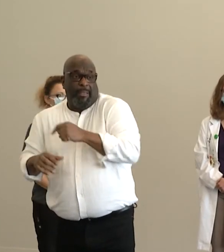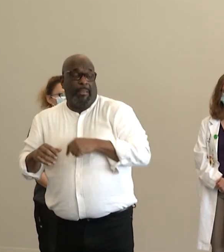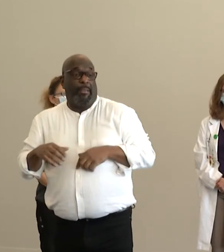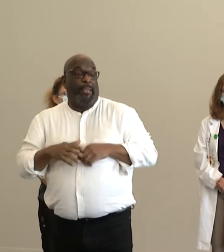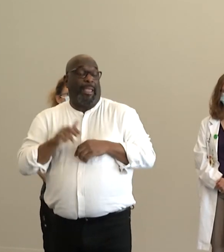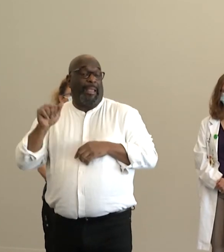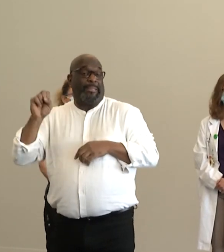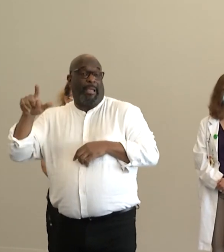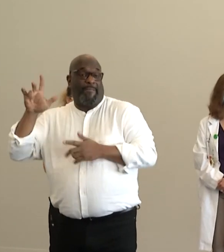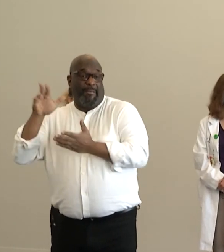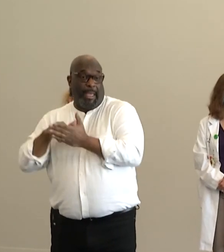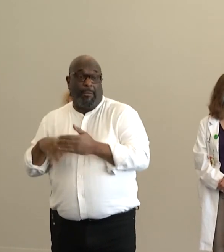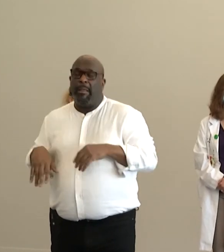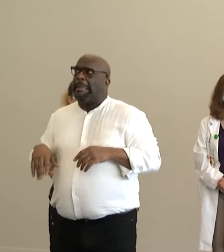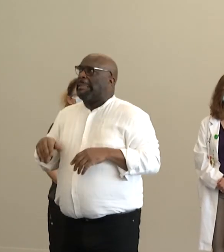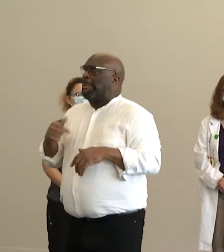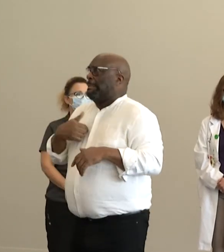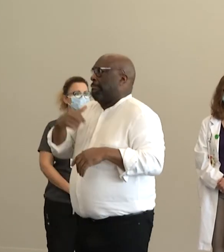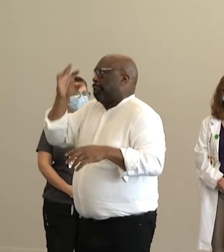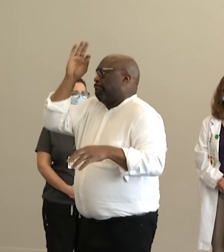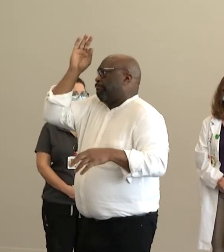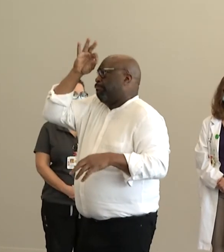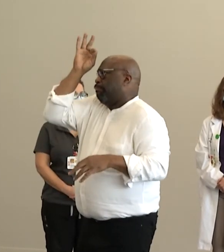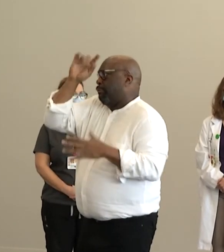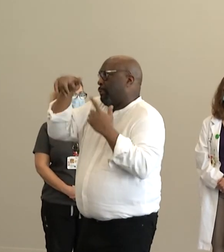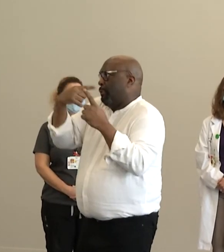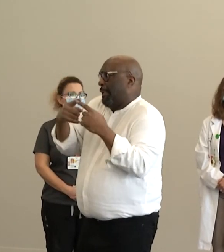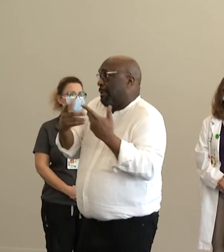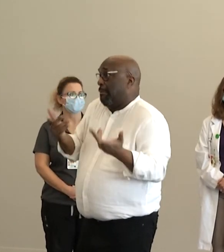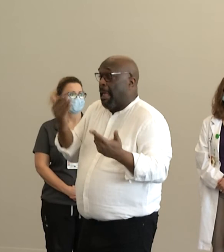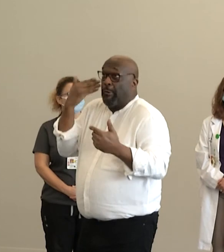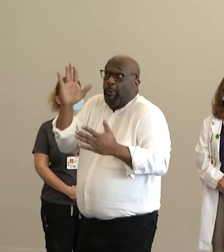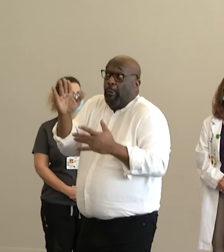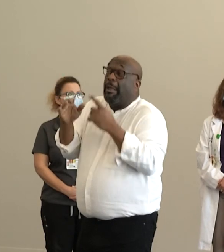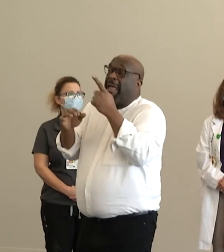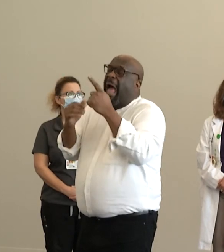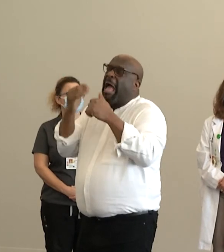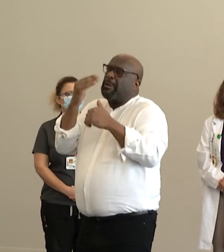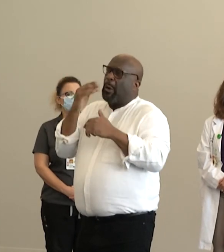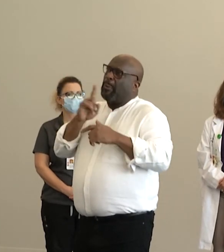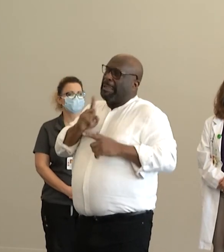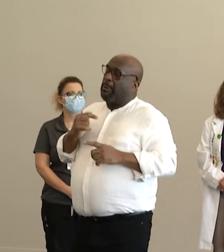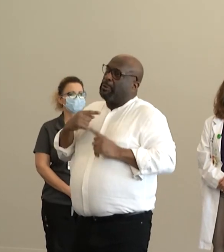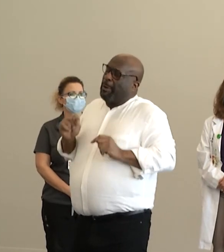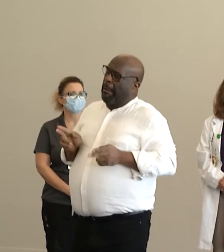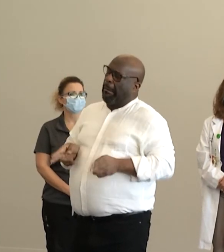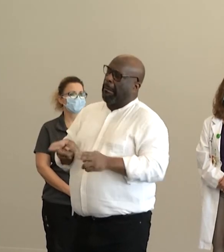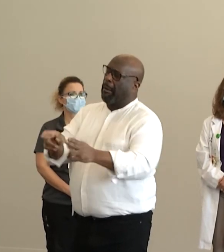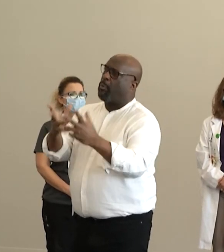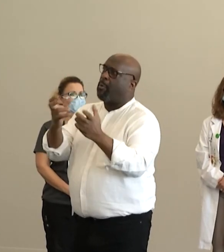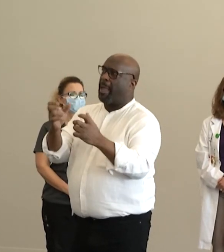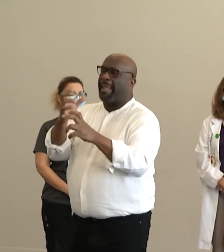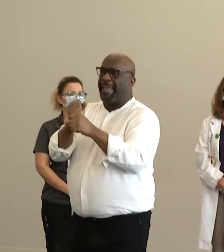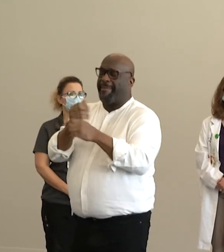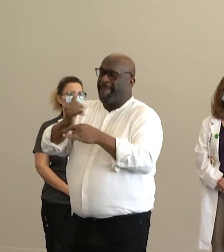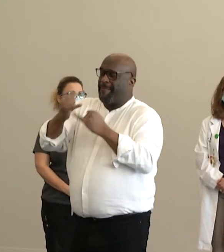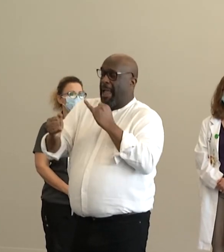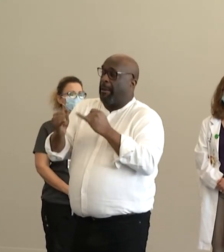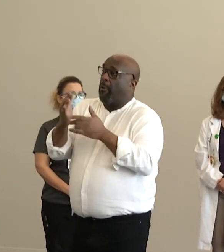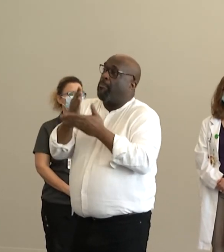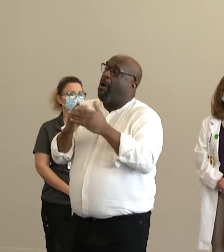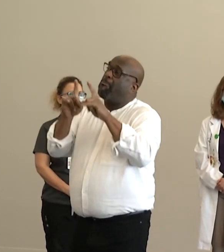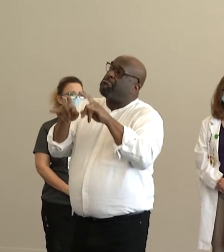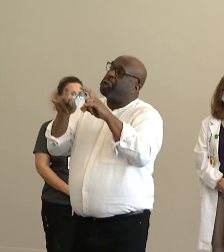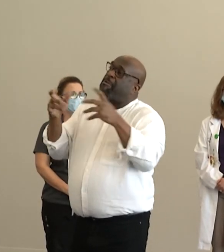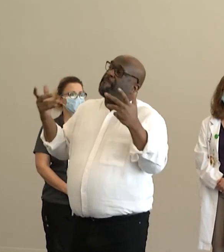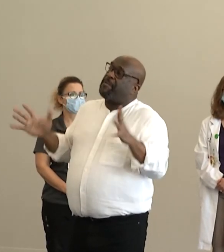approval? I have absolutely no idea. I do know it is very time sensitive, and they're hoping to get this final stage done in the next couple